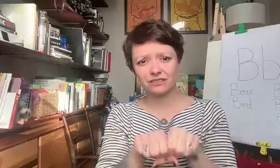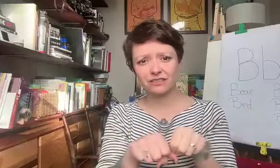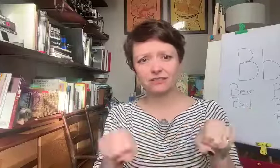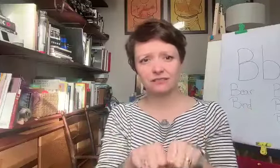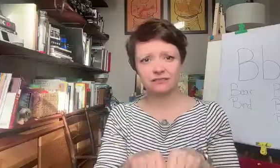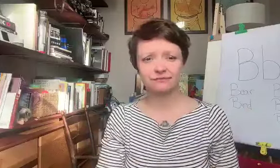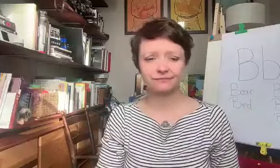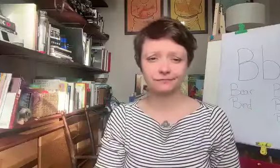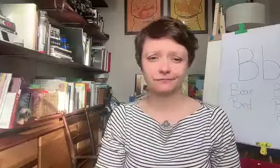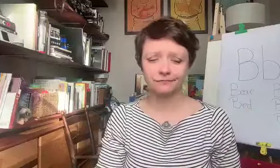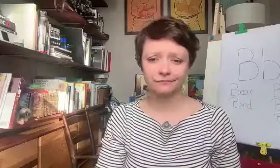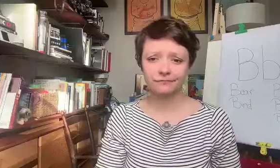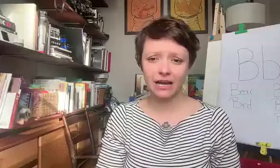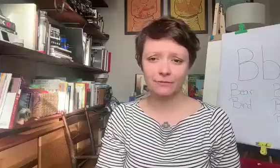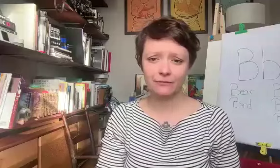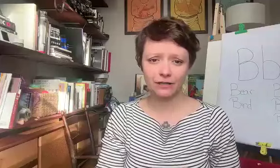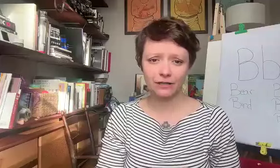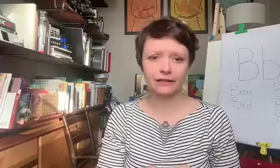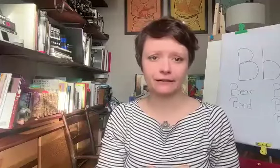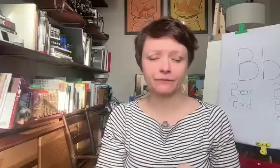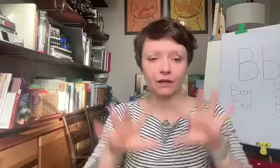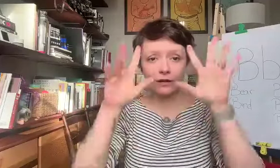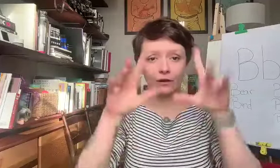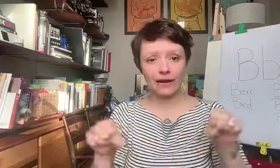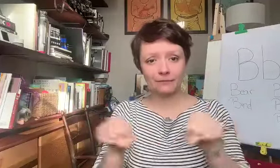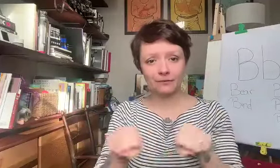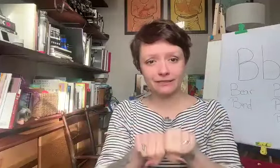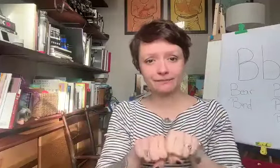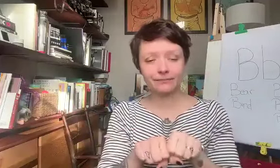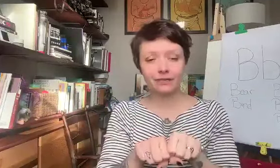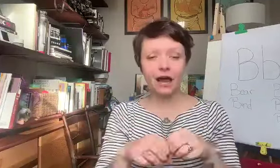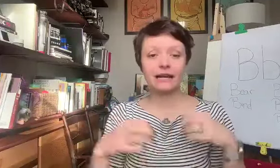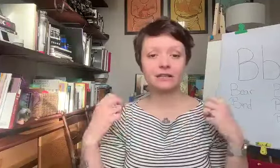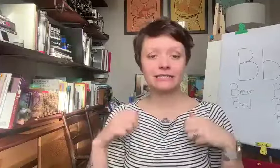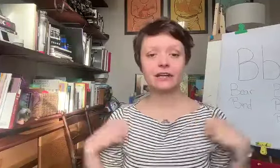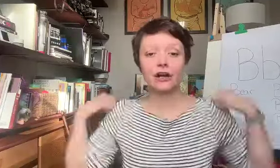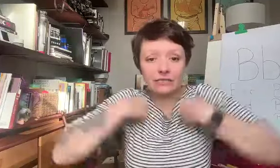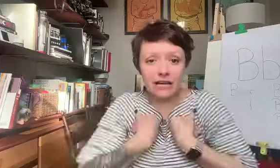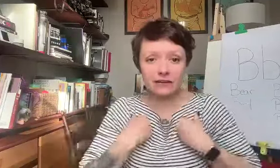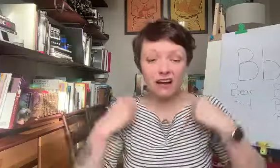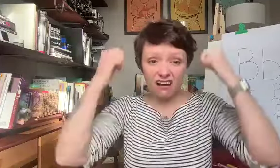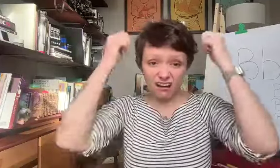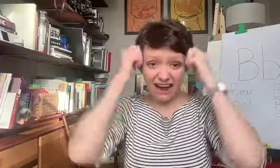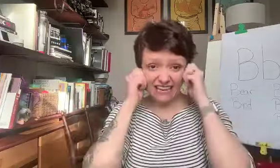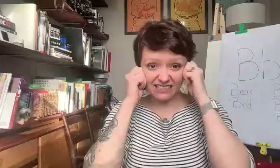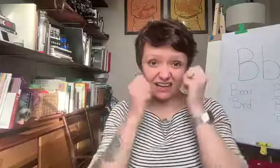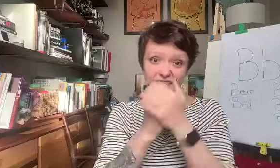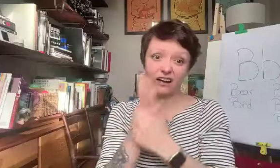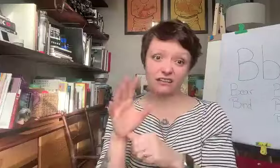Boots. That would be frustrating. Rain boots. All right, so let's get our coats on, our hats on, our